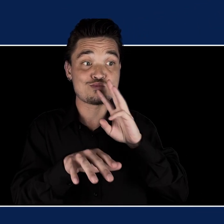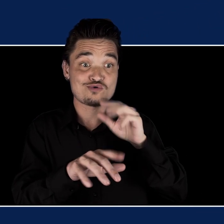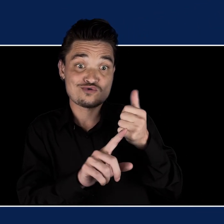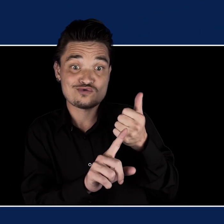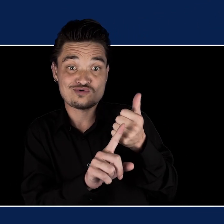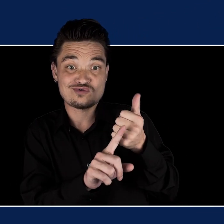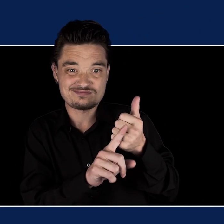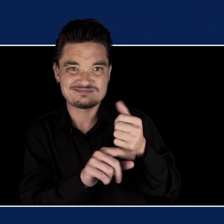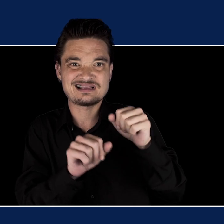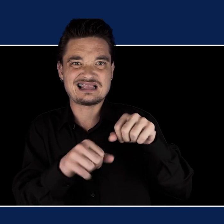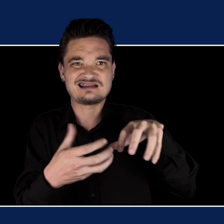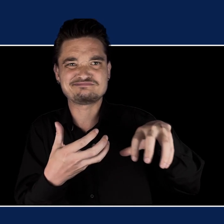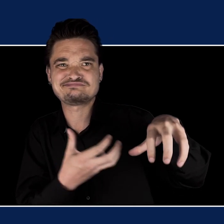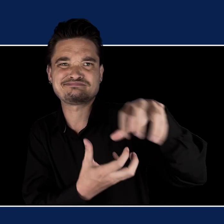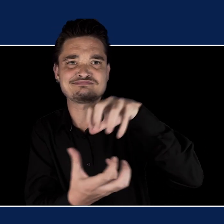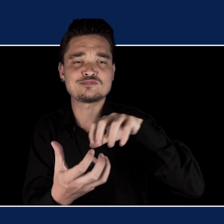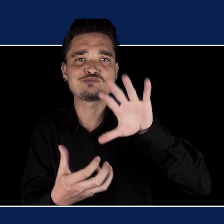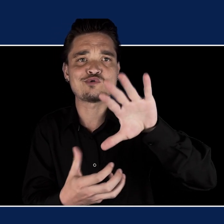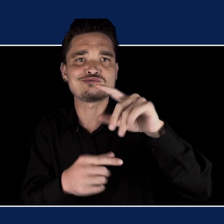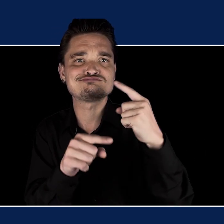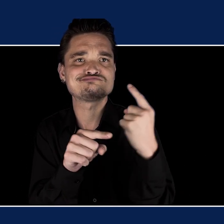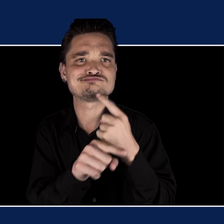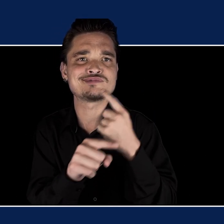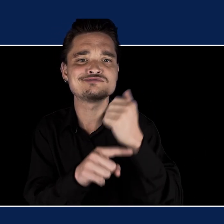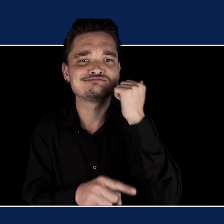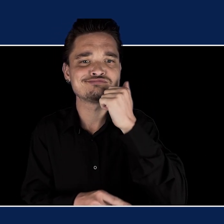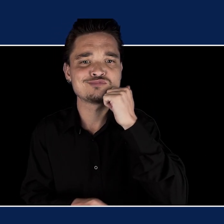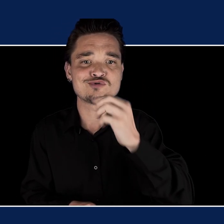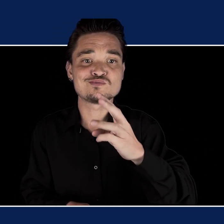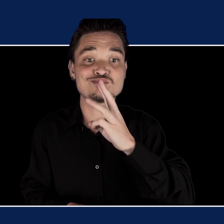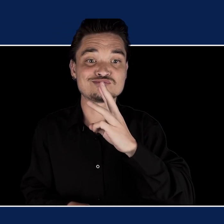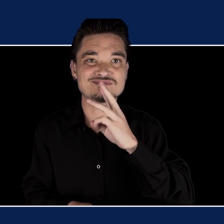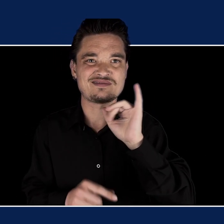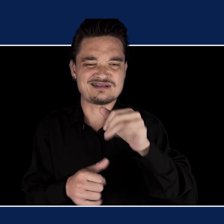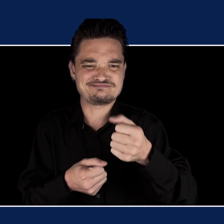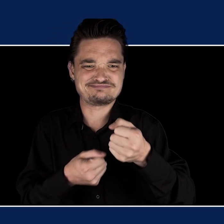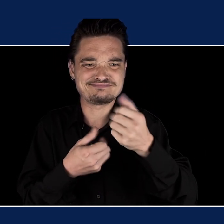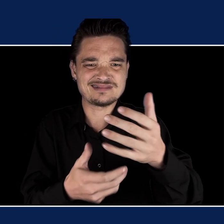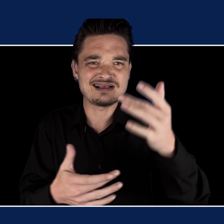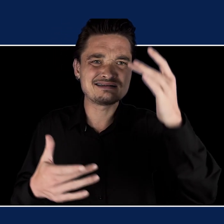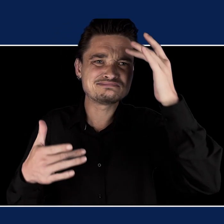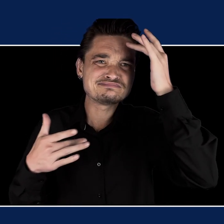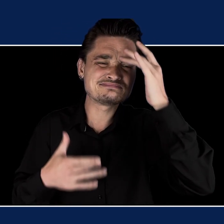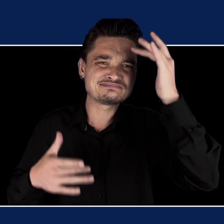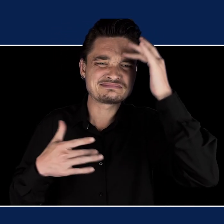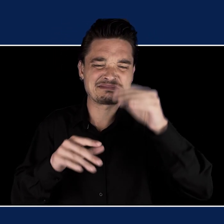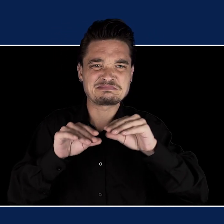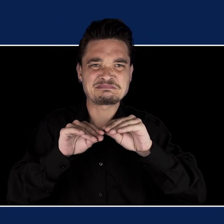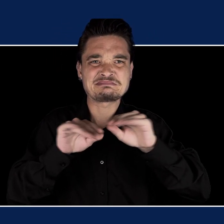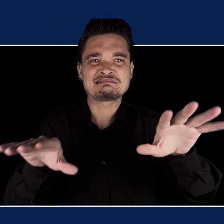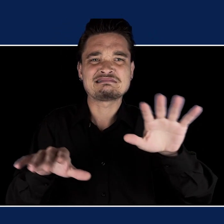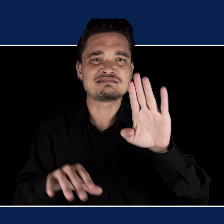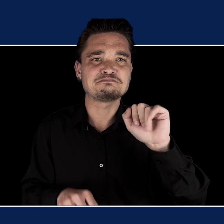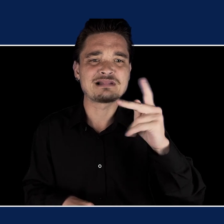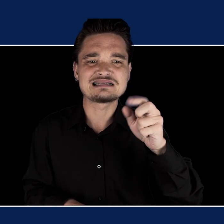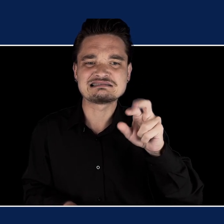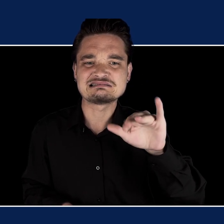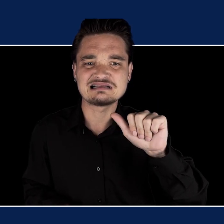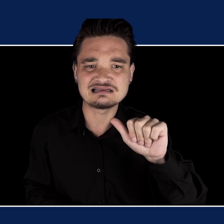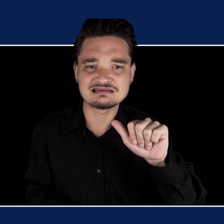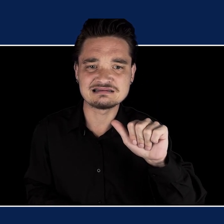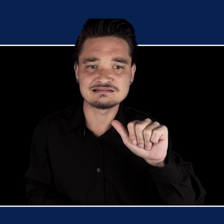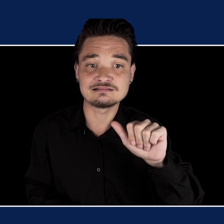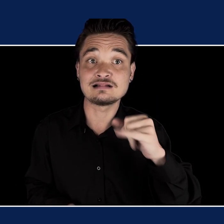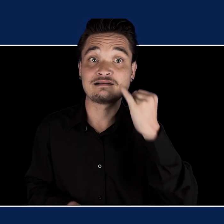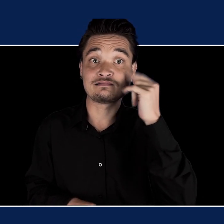with drinking water. This can bring in bacteria, chemicals, and other harmful stuff that can make you sick. If